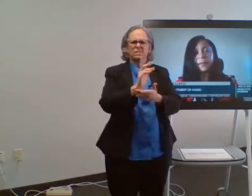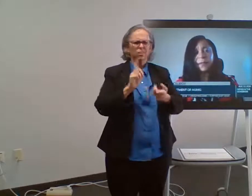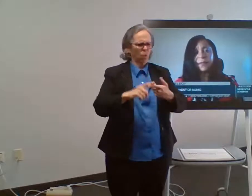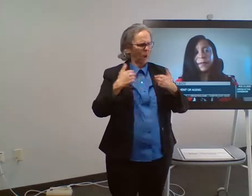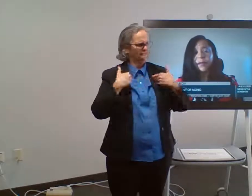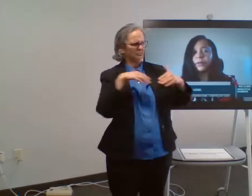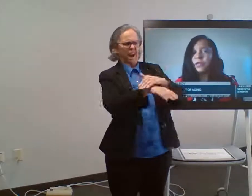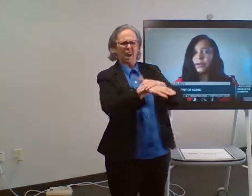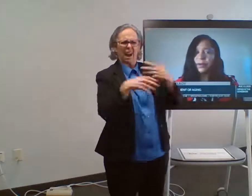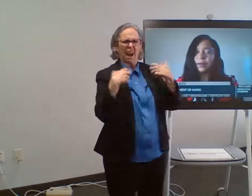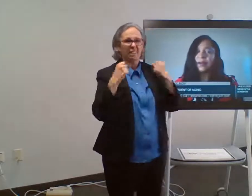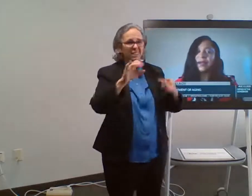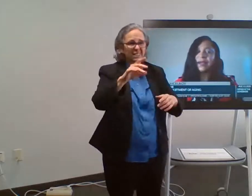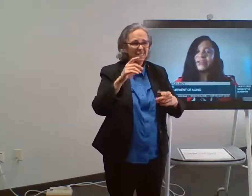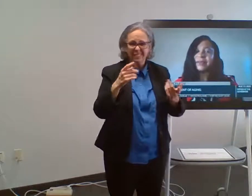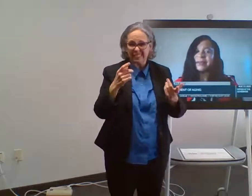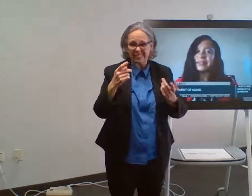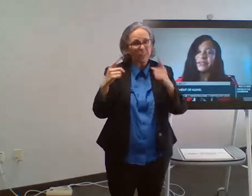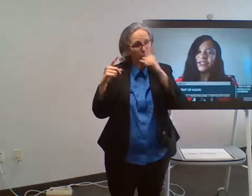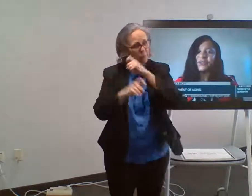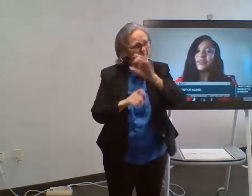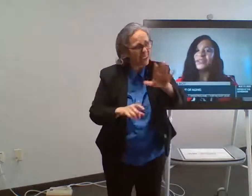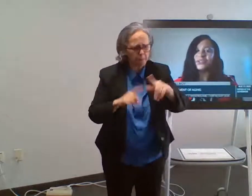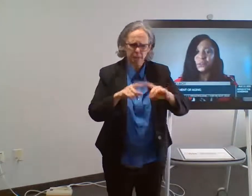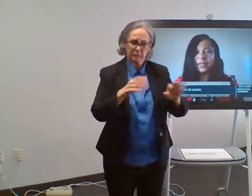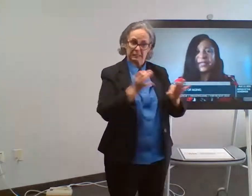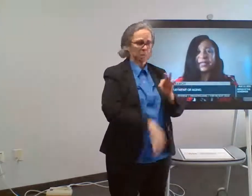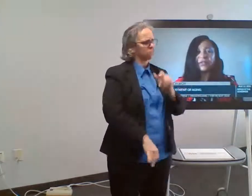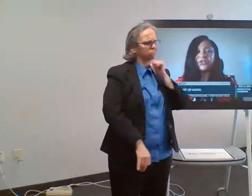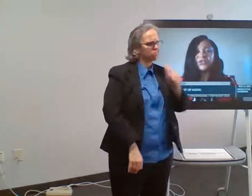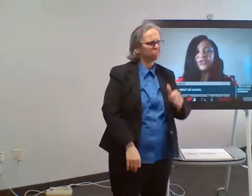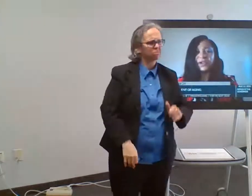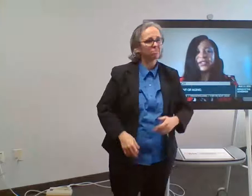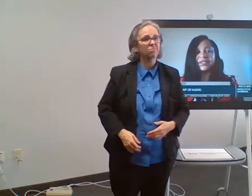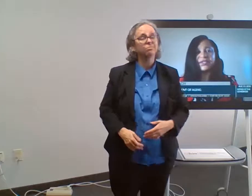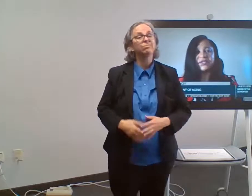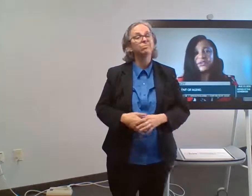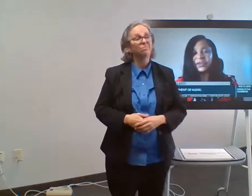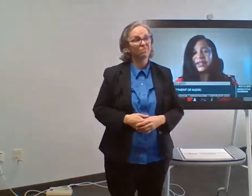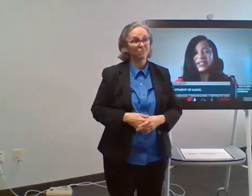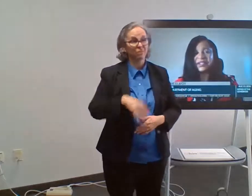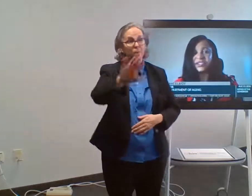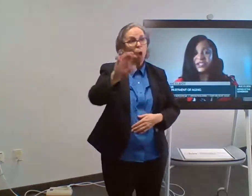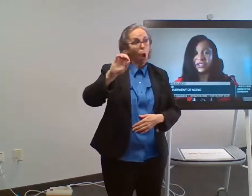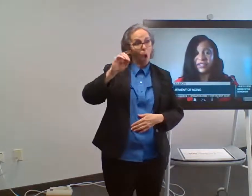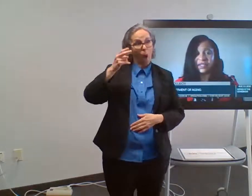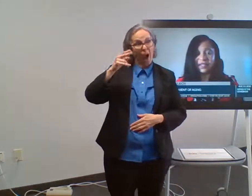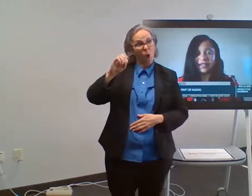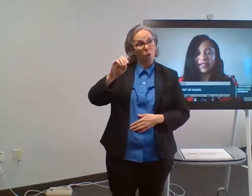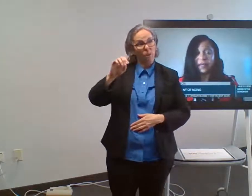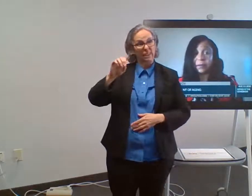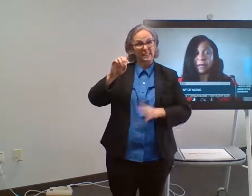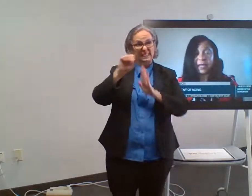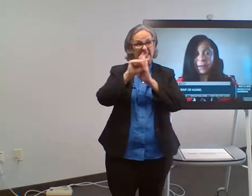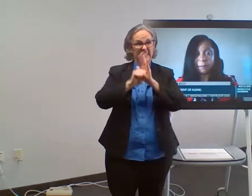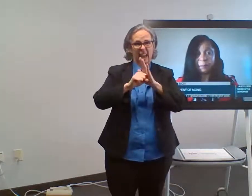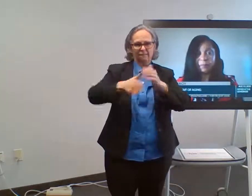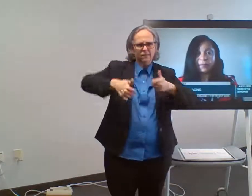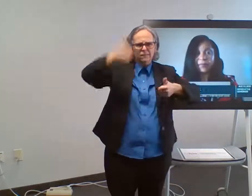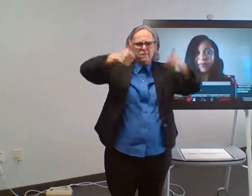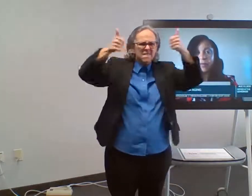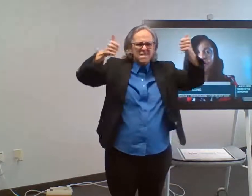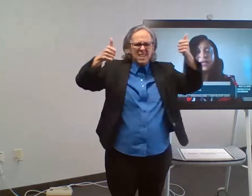complicated. And we know that Ohio's public officials must join together to address the historic decisions that were